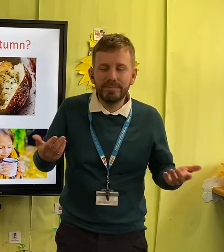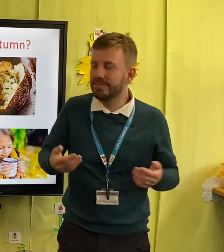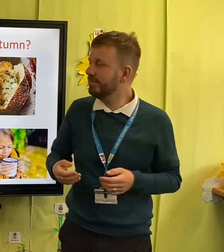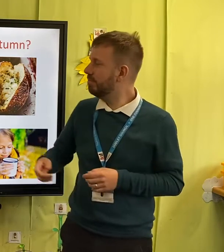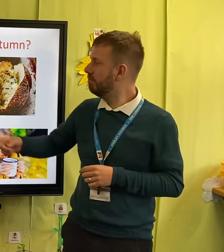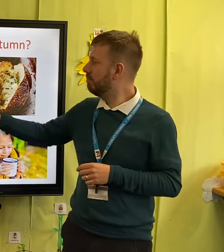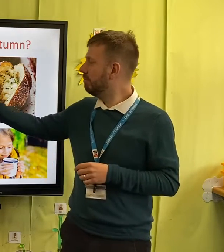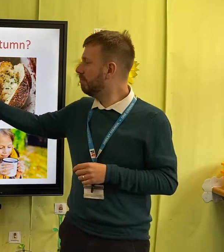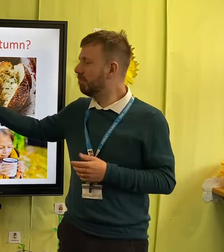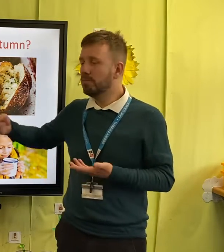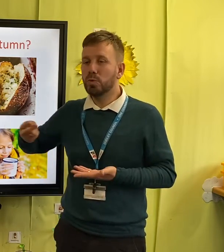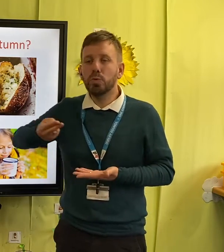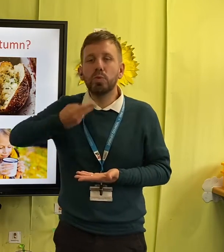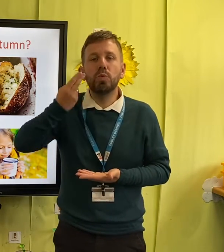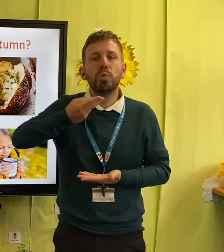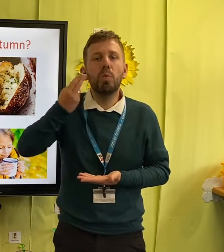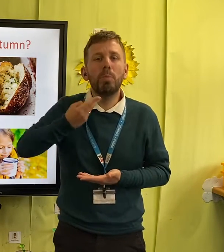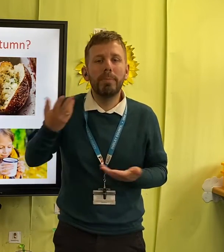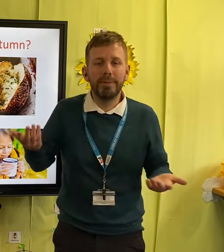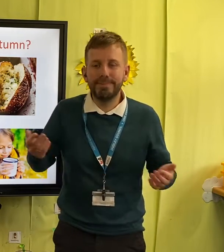porridge, some soup,